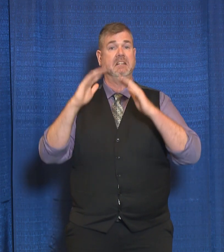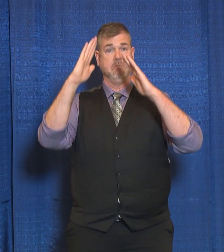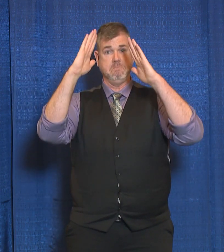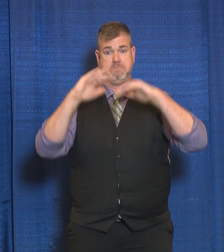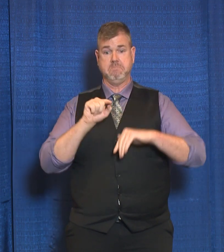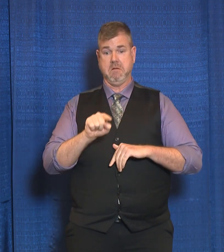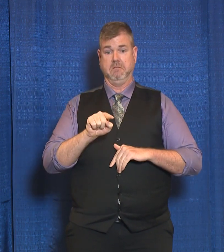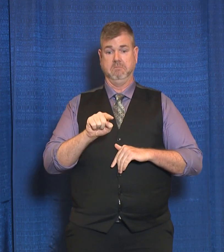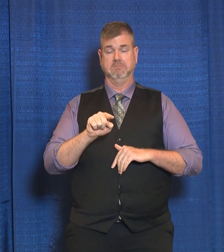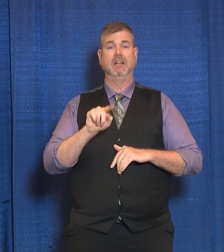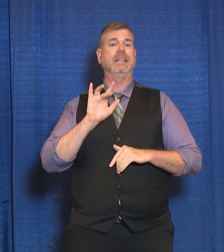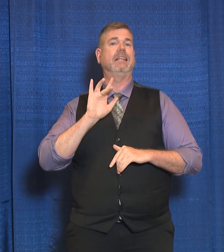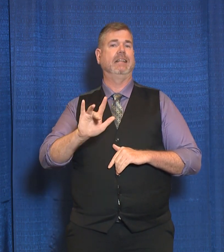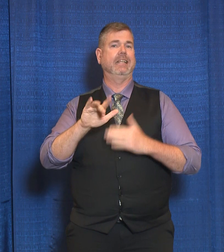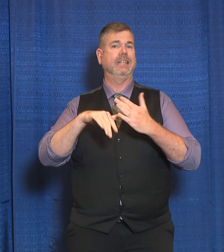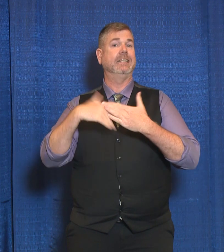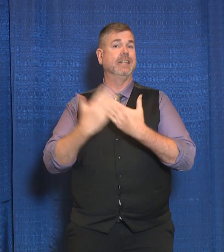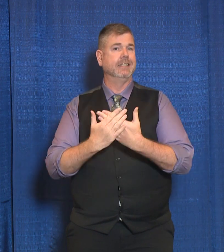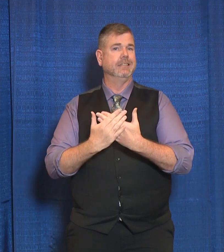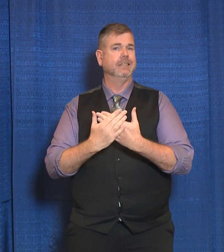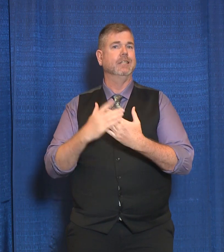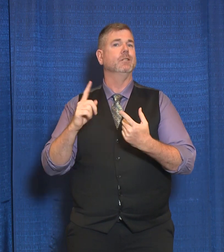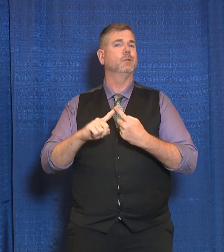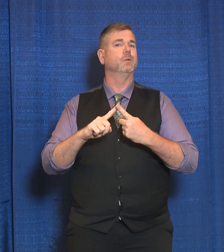Click Next to proceed to Page 2.